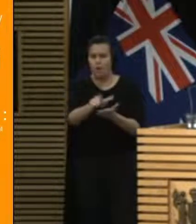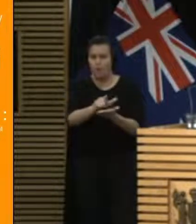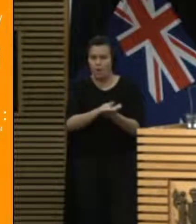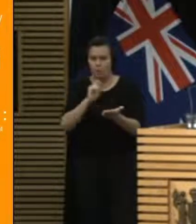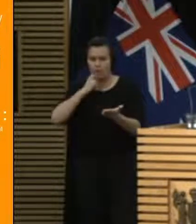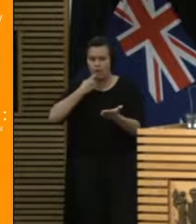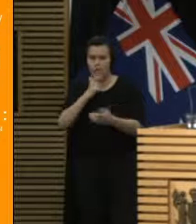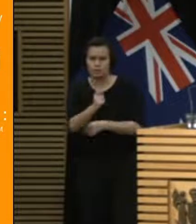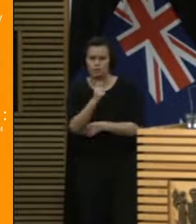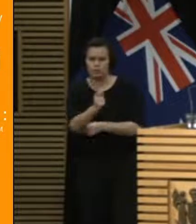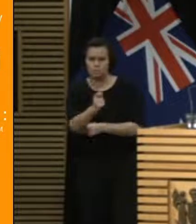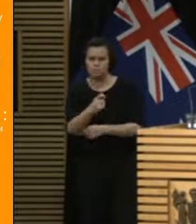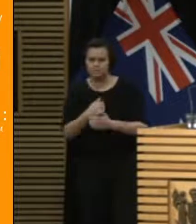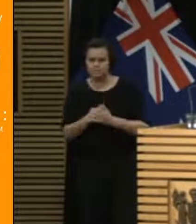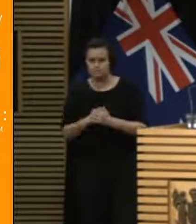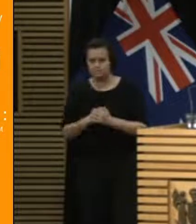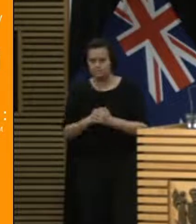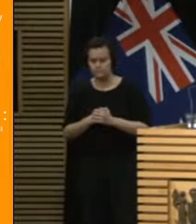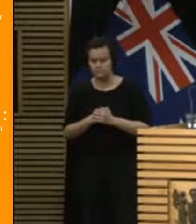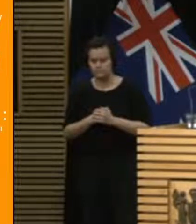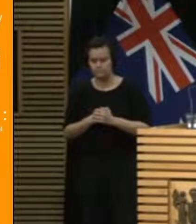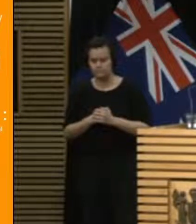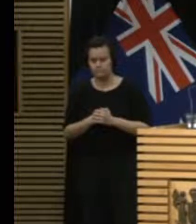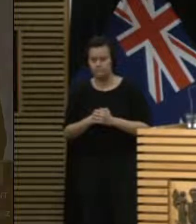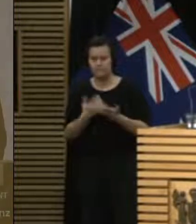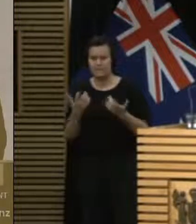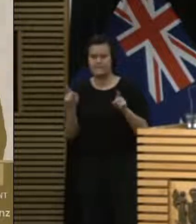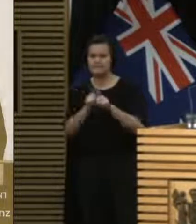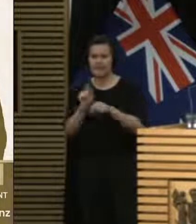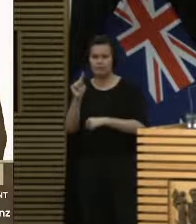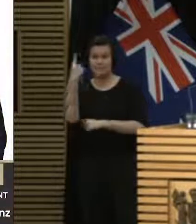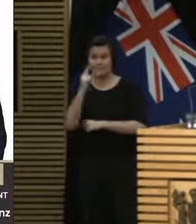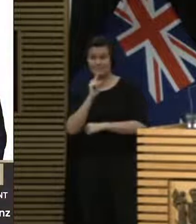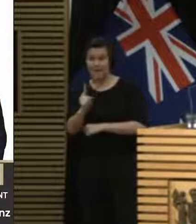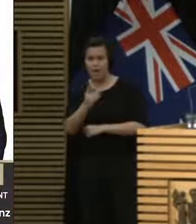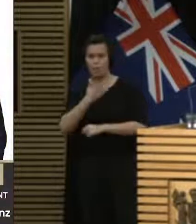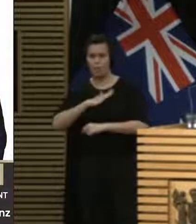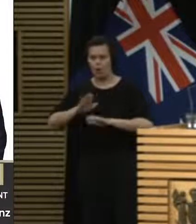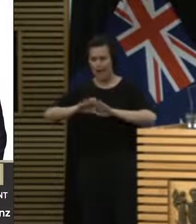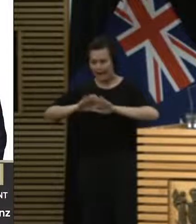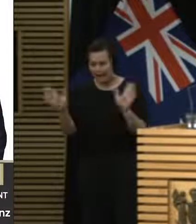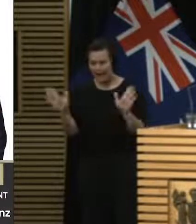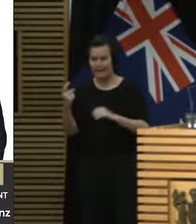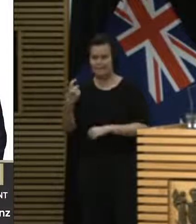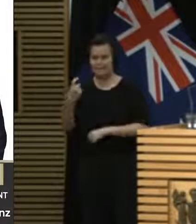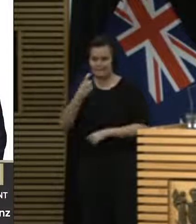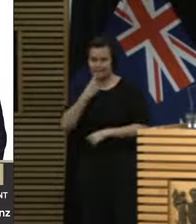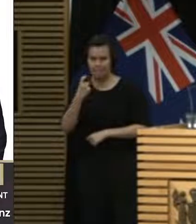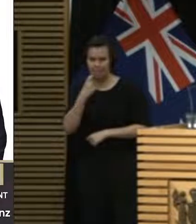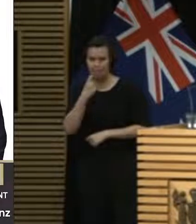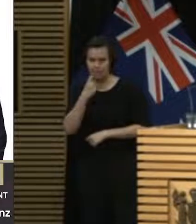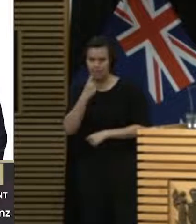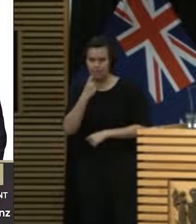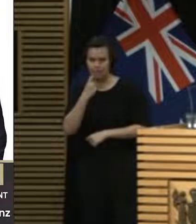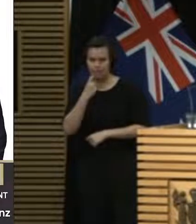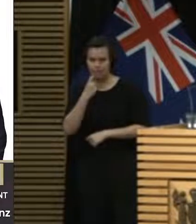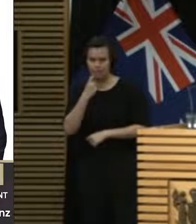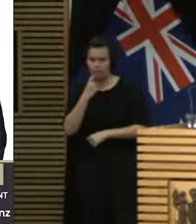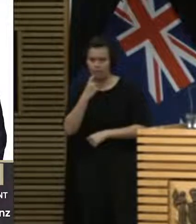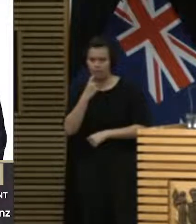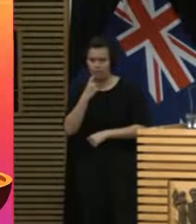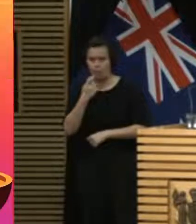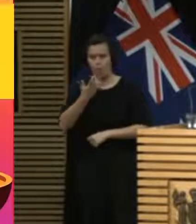says, we're working to make it as clear and as simple as possible about when it is reasonable for an employer to